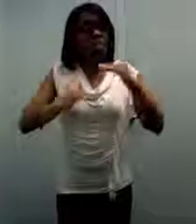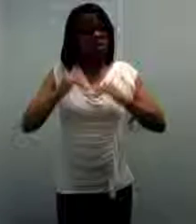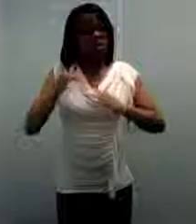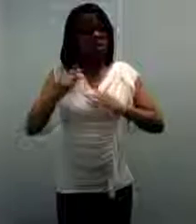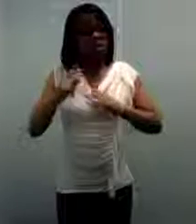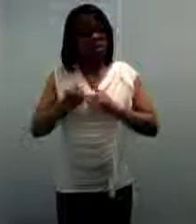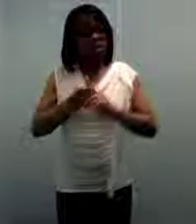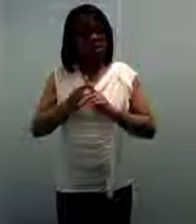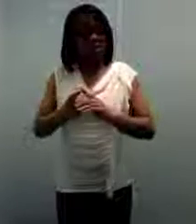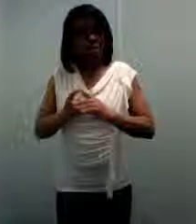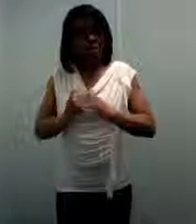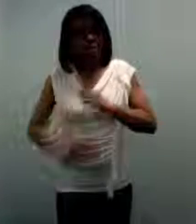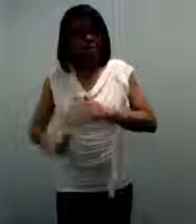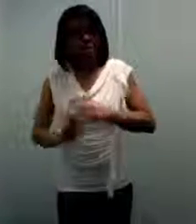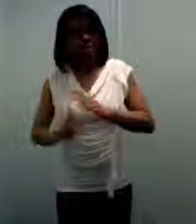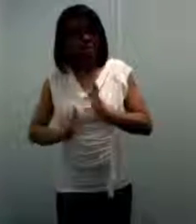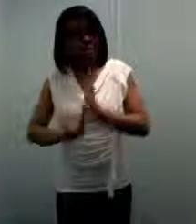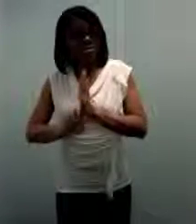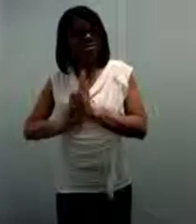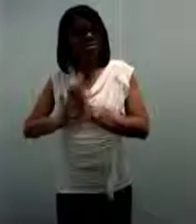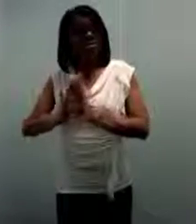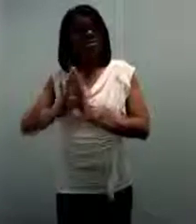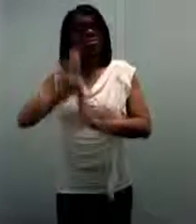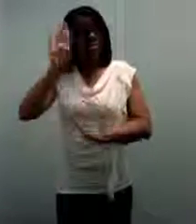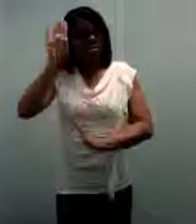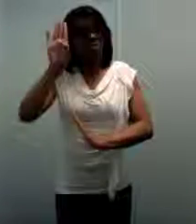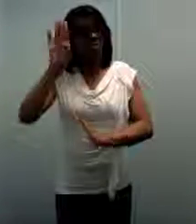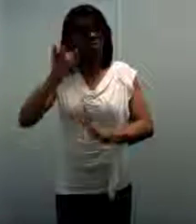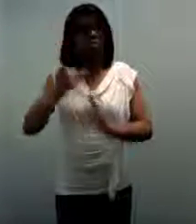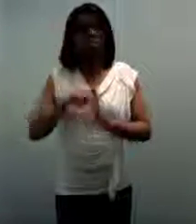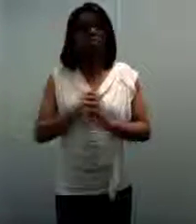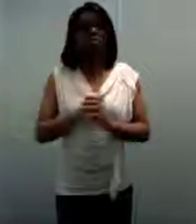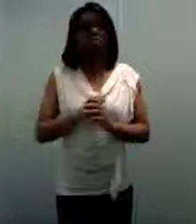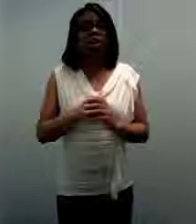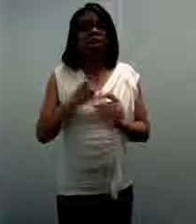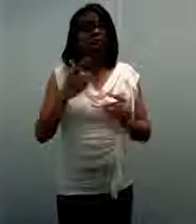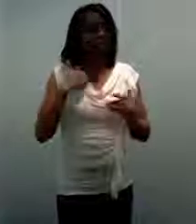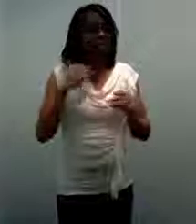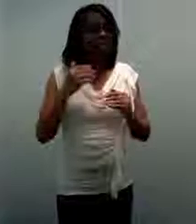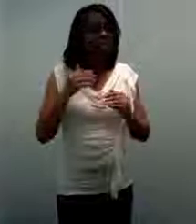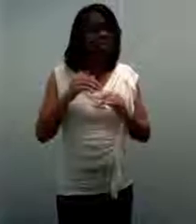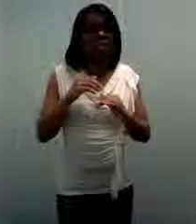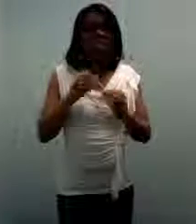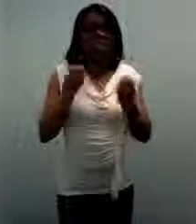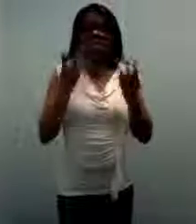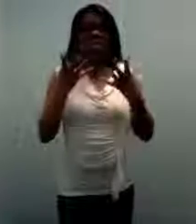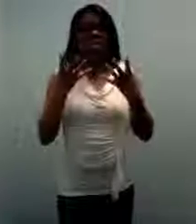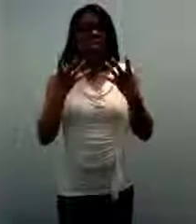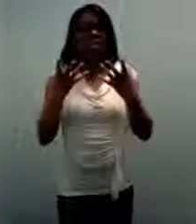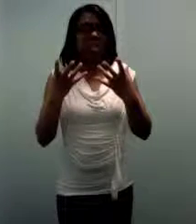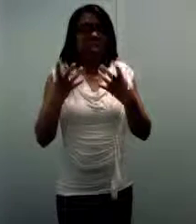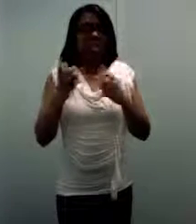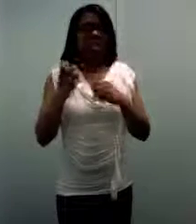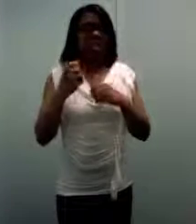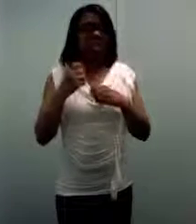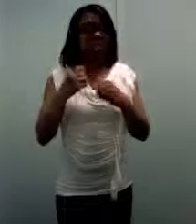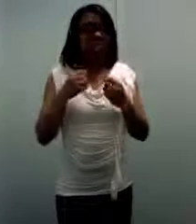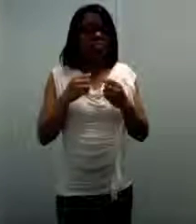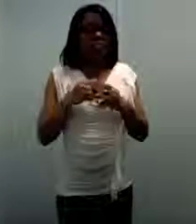now ubiquitous, almost. Calculating machines are everywhere and will be completely everywhere in a small number of years. Now, I'm not even sure